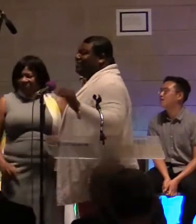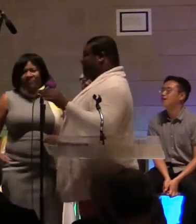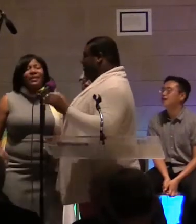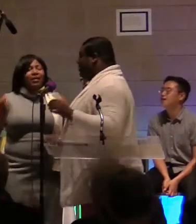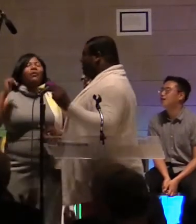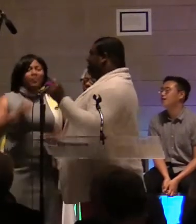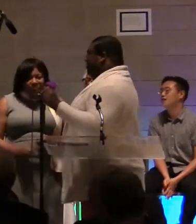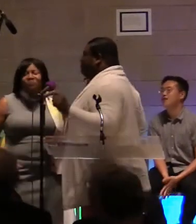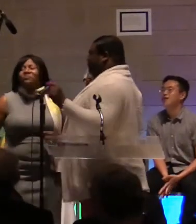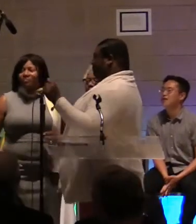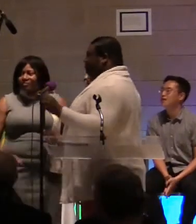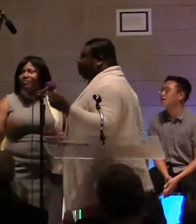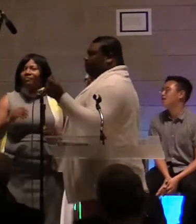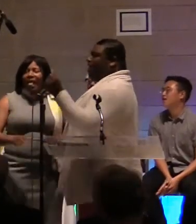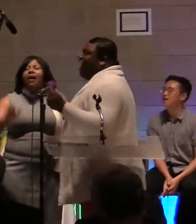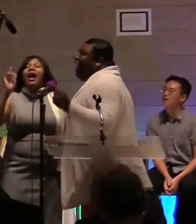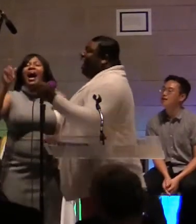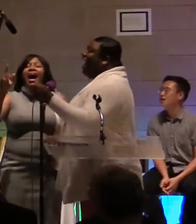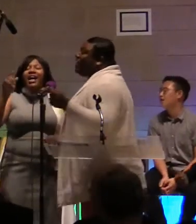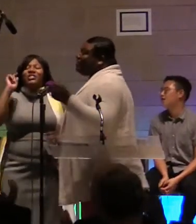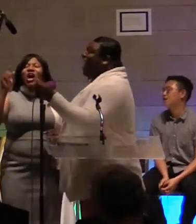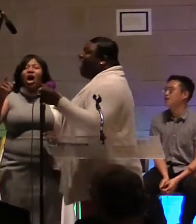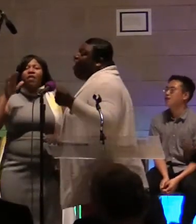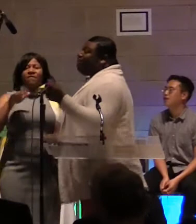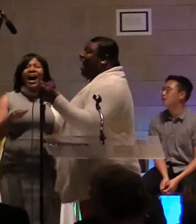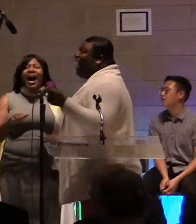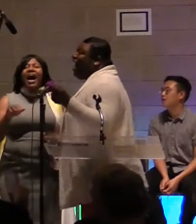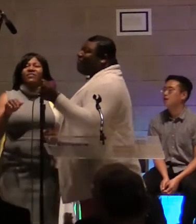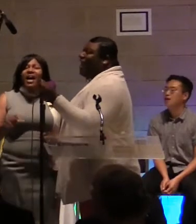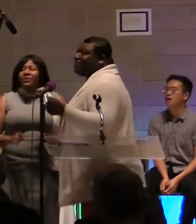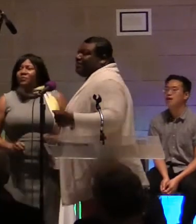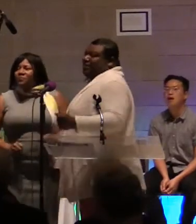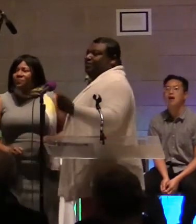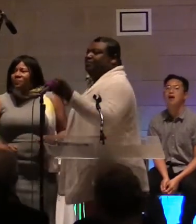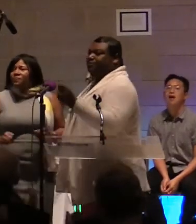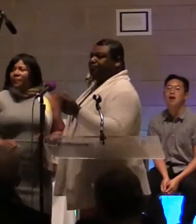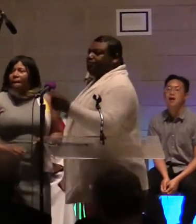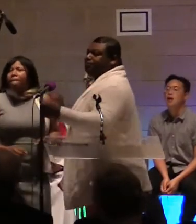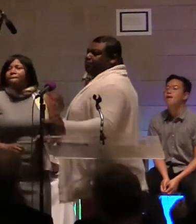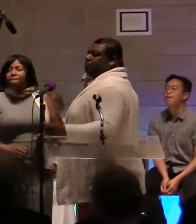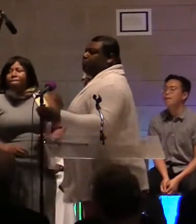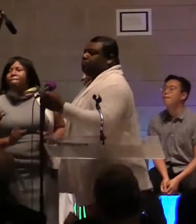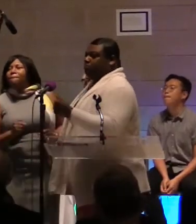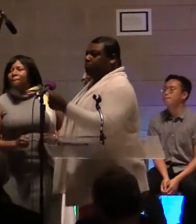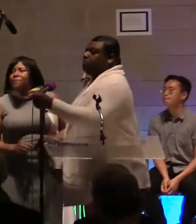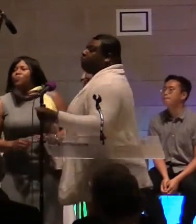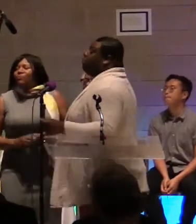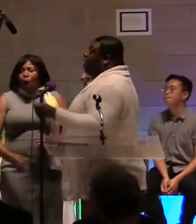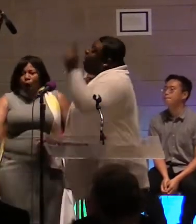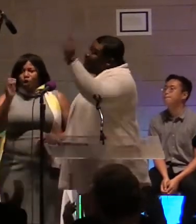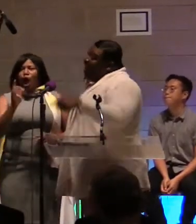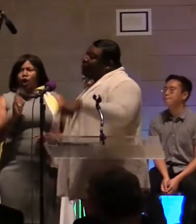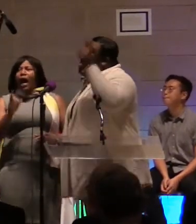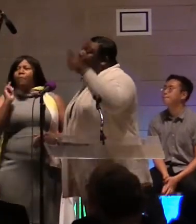it. Come on, survivors, wave your hands, come on. I survived it. Come on and say, so come what